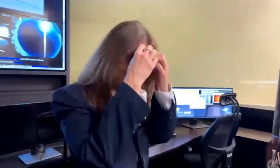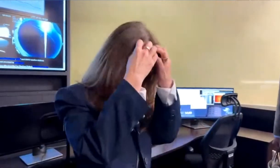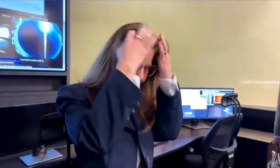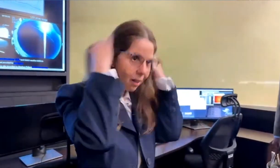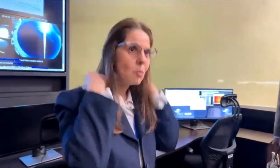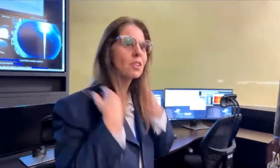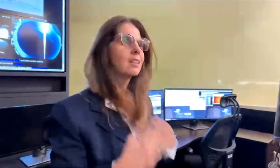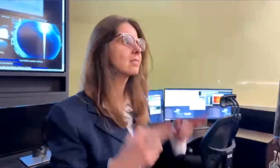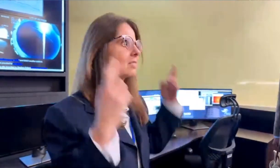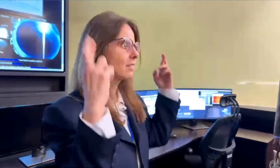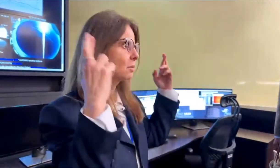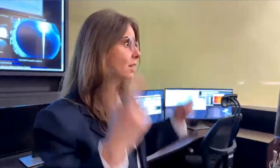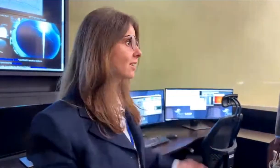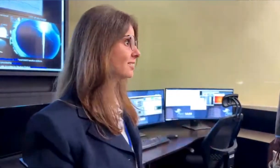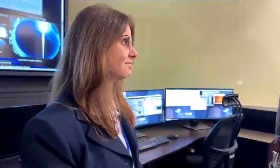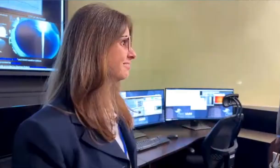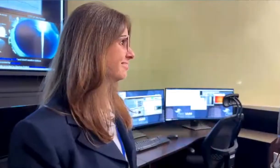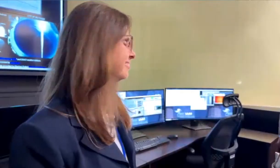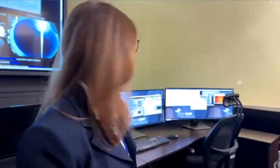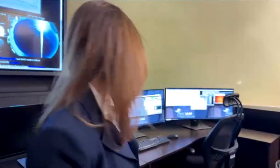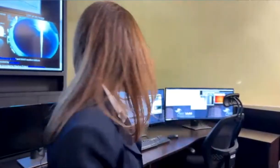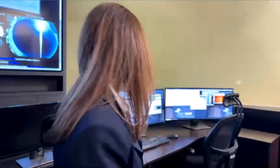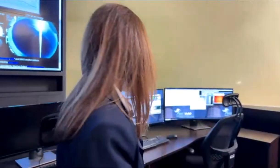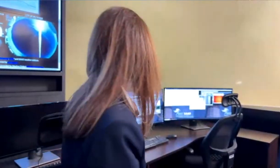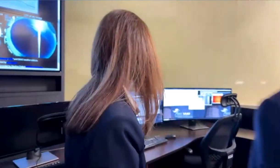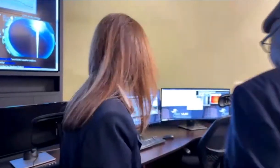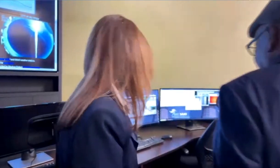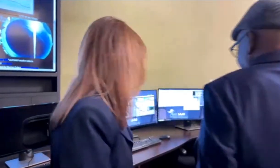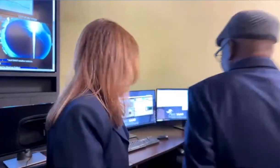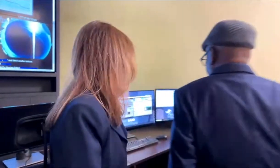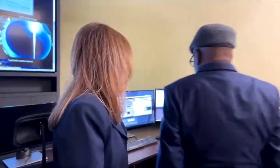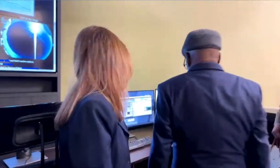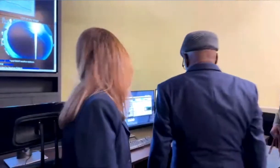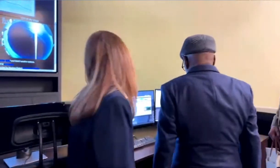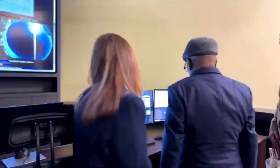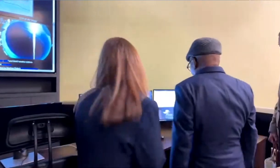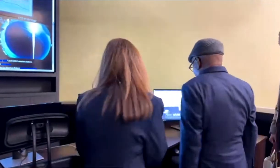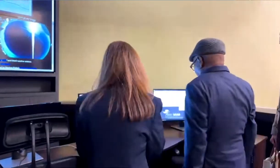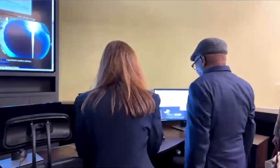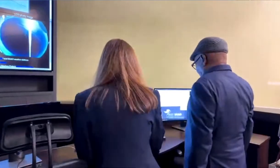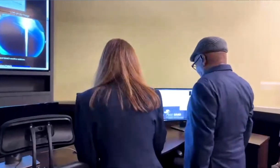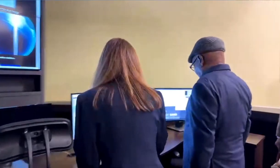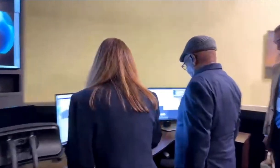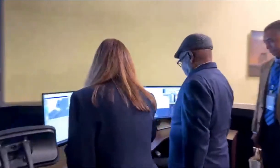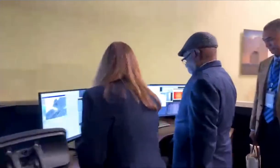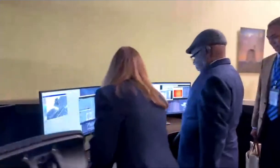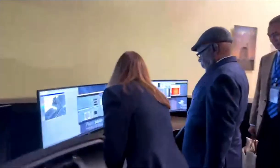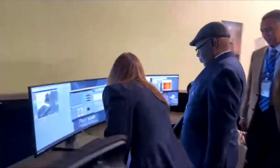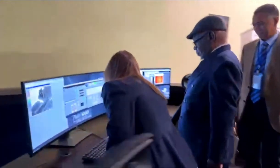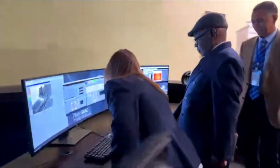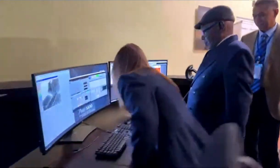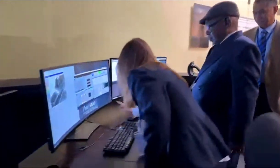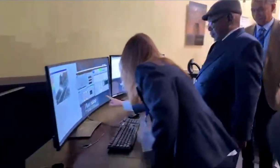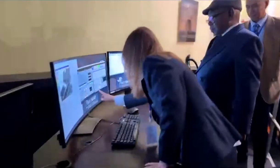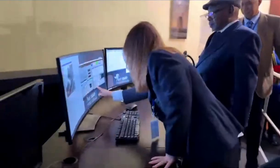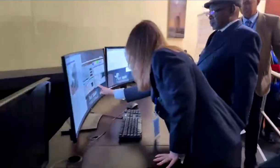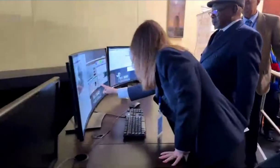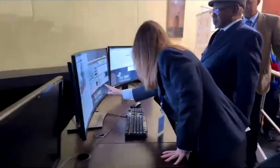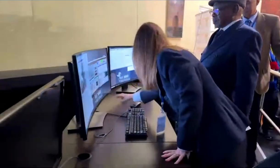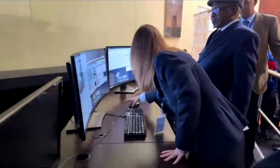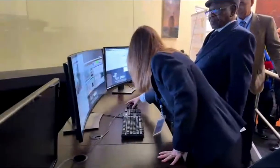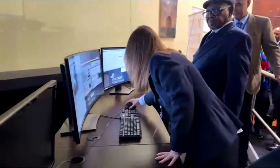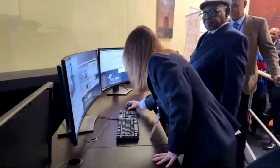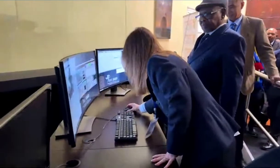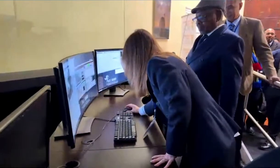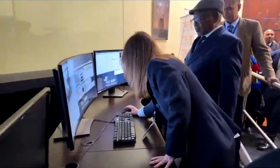ready, hopefully this is going to work. And the joystick then is No, just the button. So it's